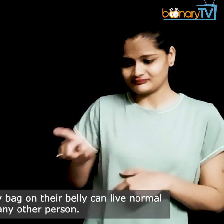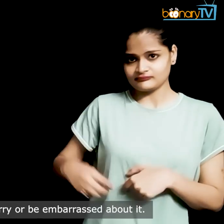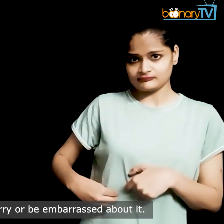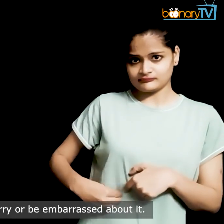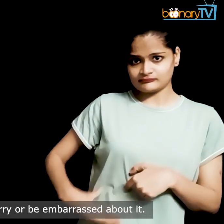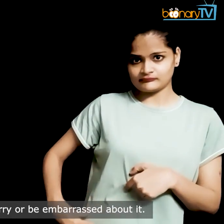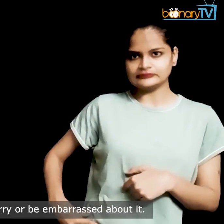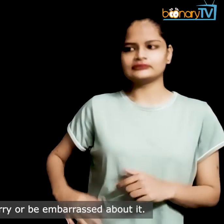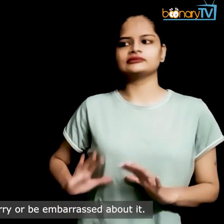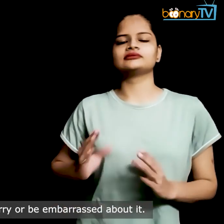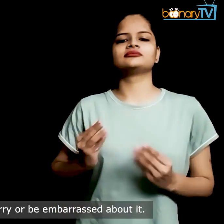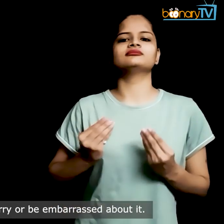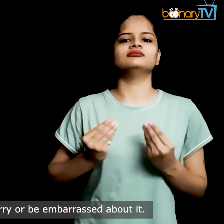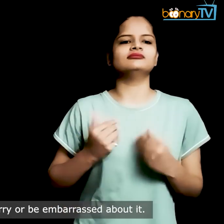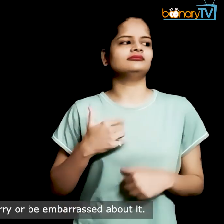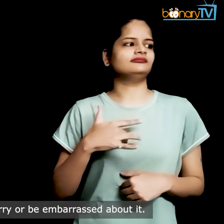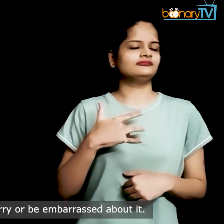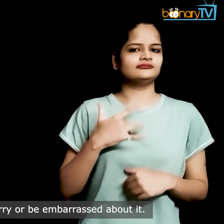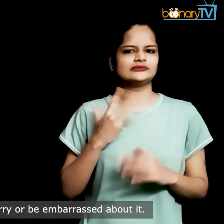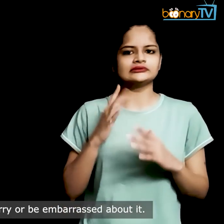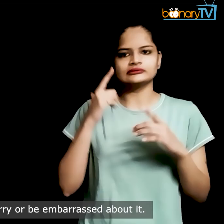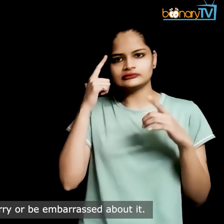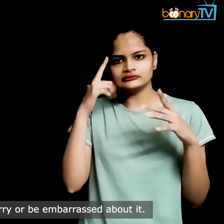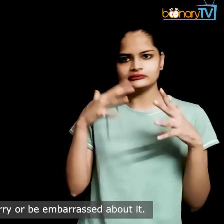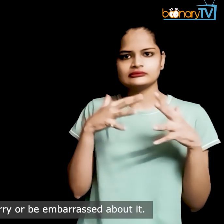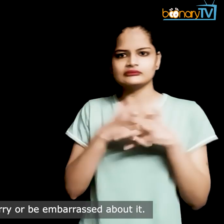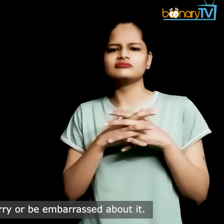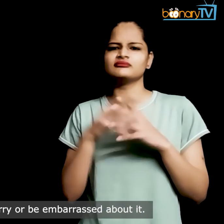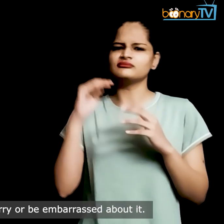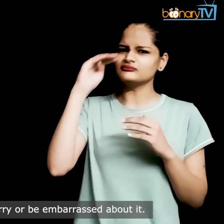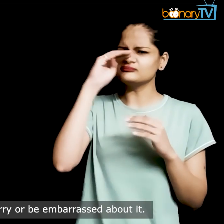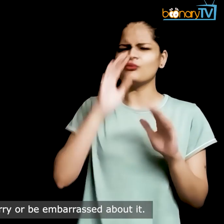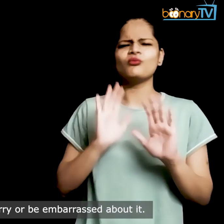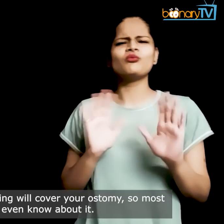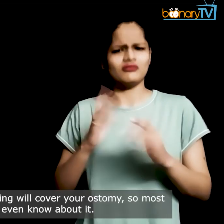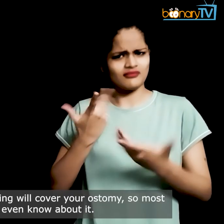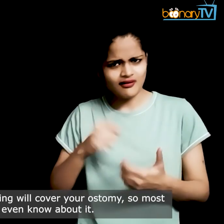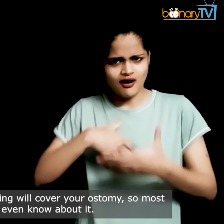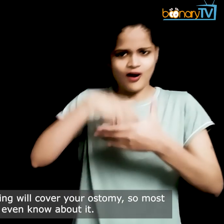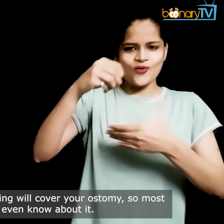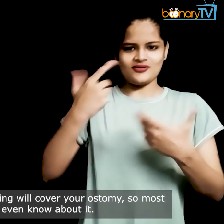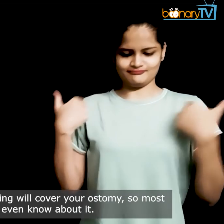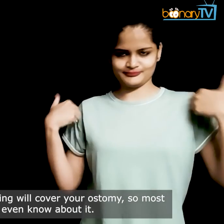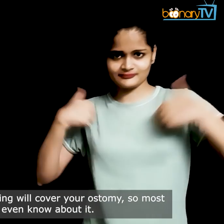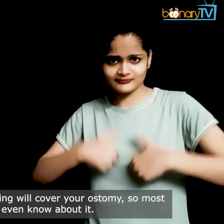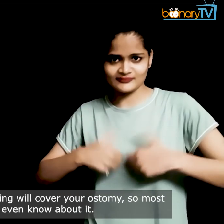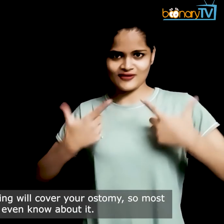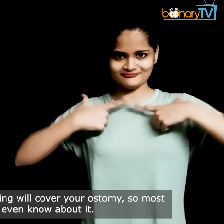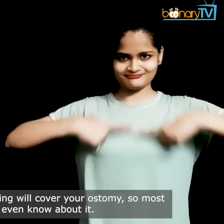there is no need to worry or be embarrassed about it when you're out your clothing will cover your